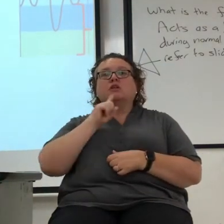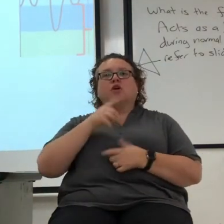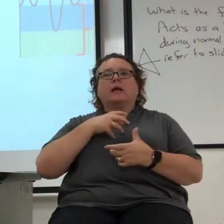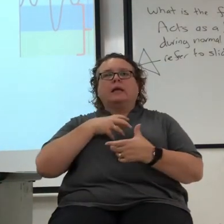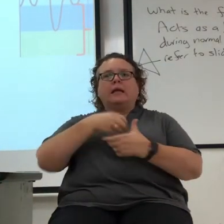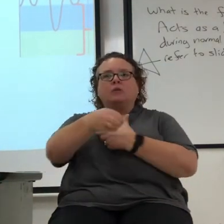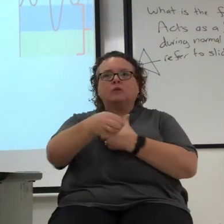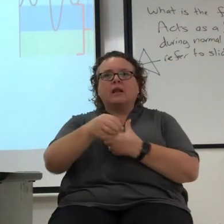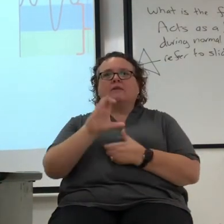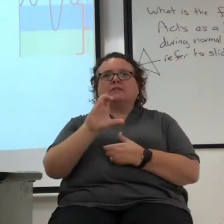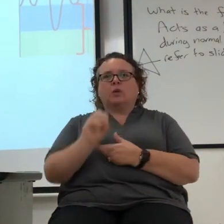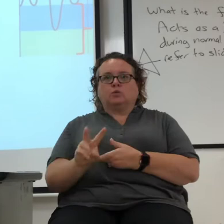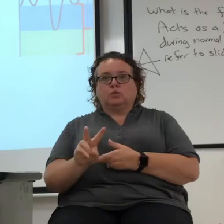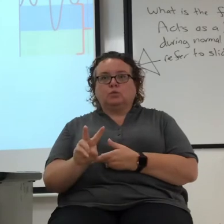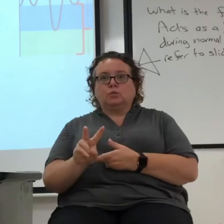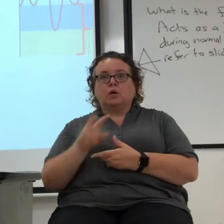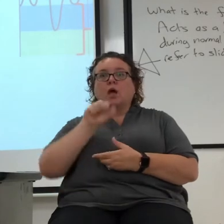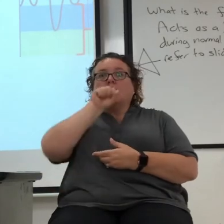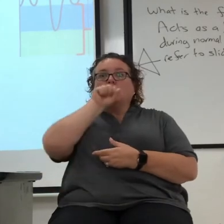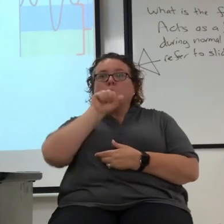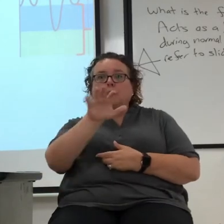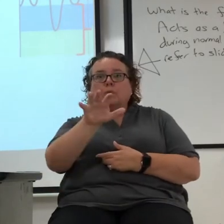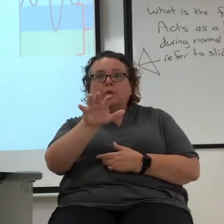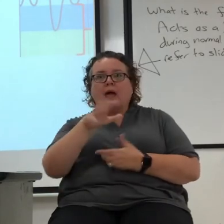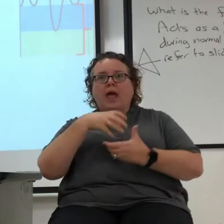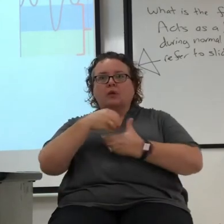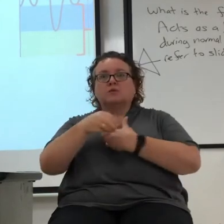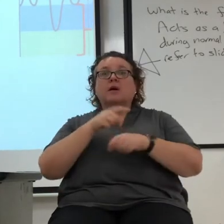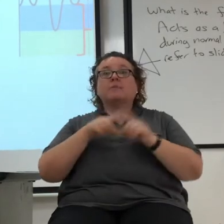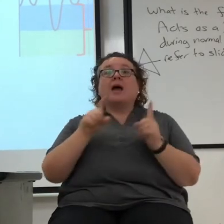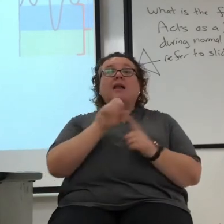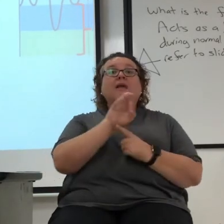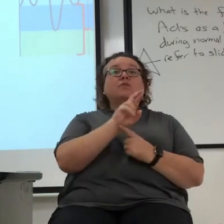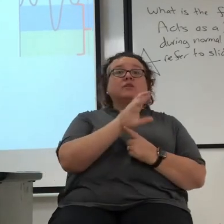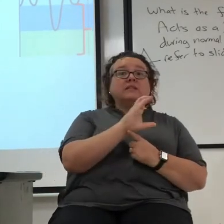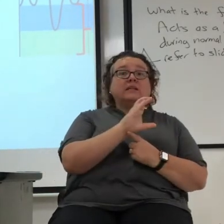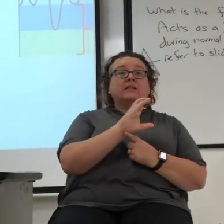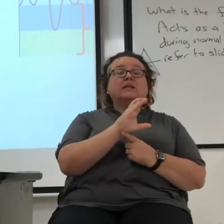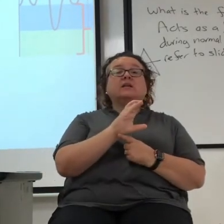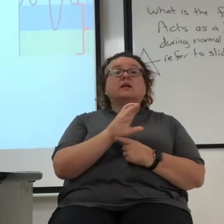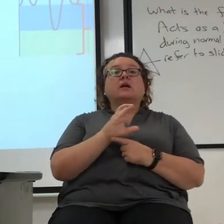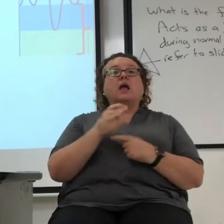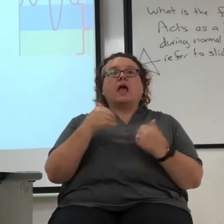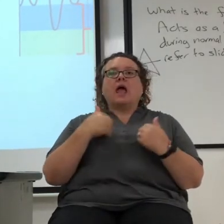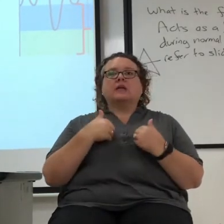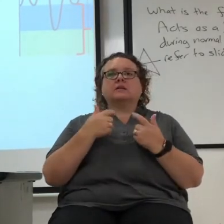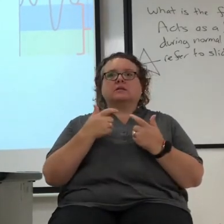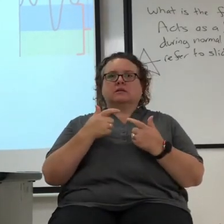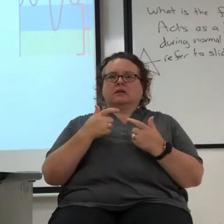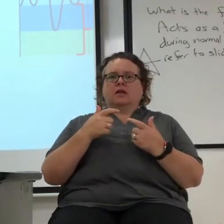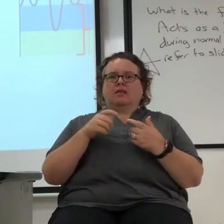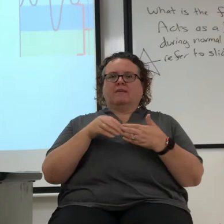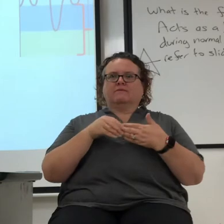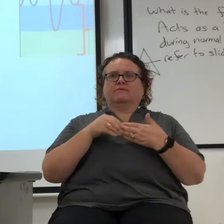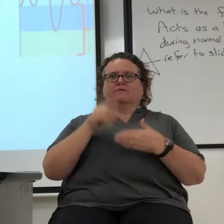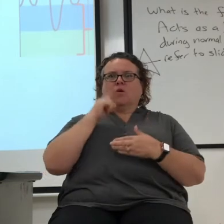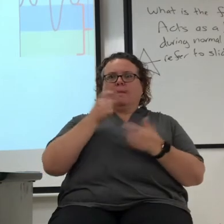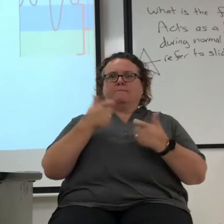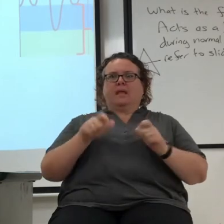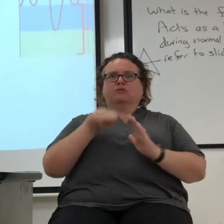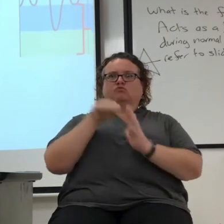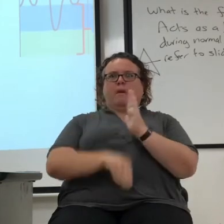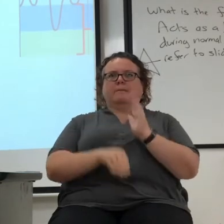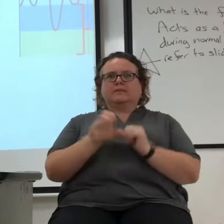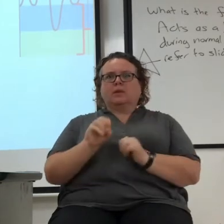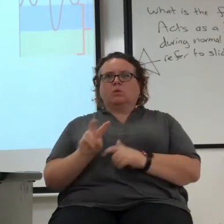of the CO2. Breathe it off. But FRC buffers a big drop, buffers a big decrease in CO2